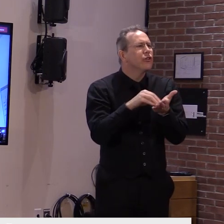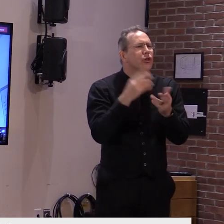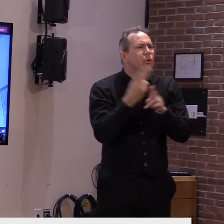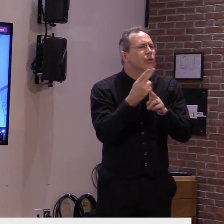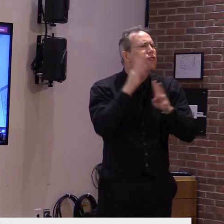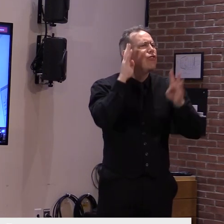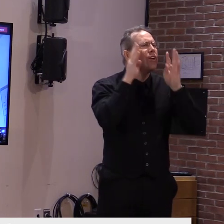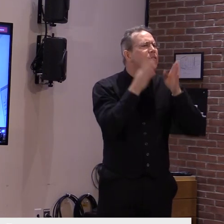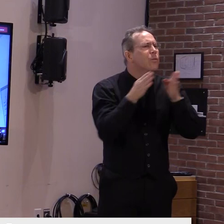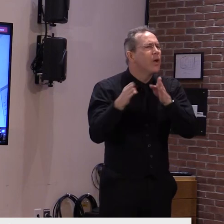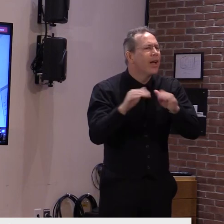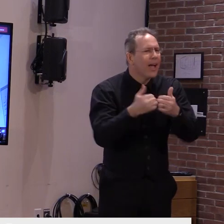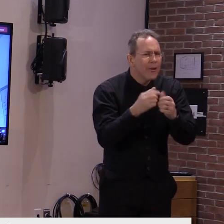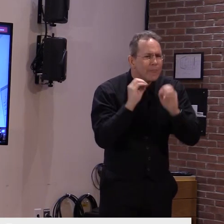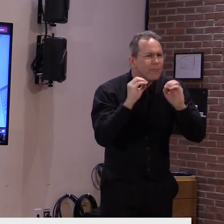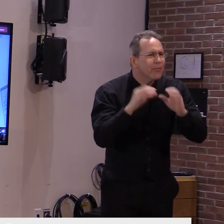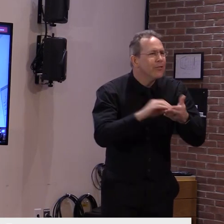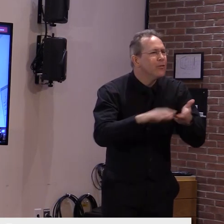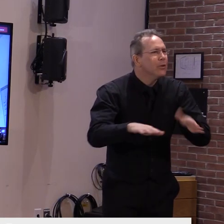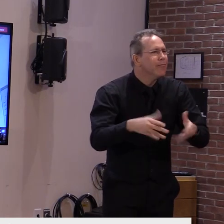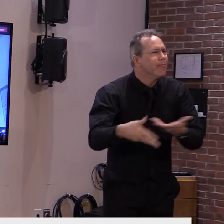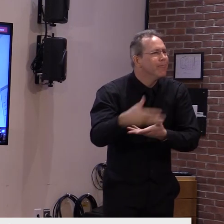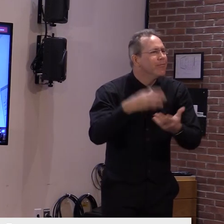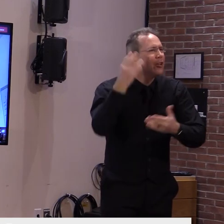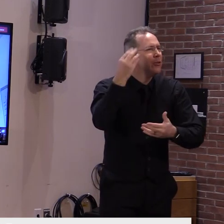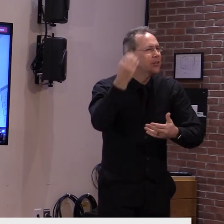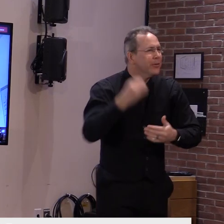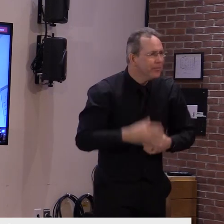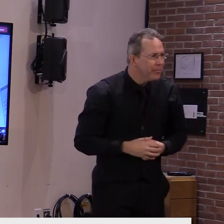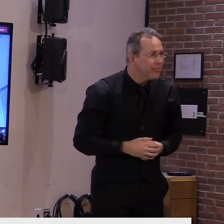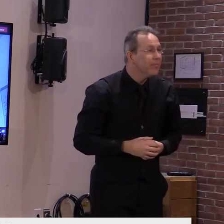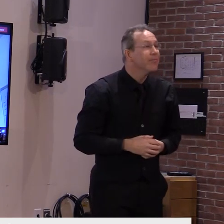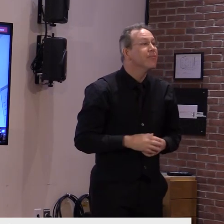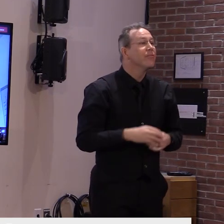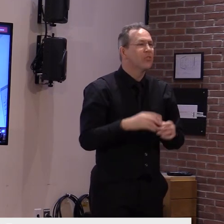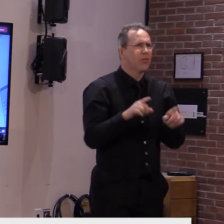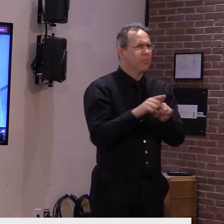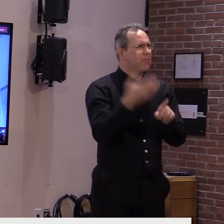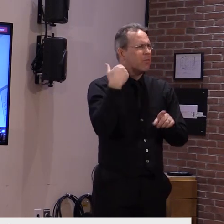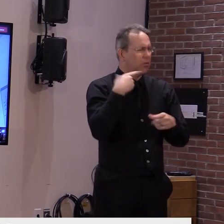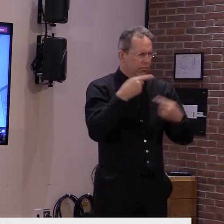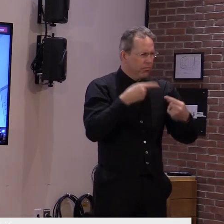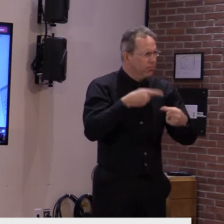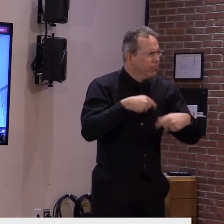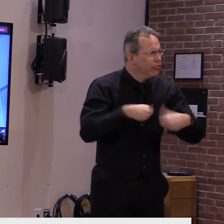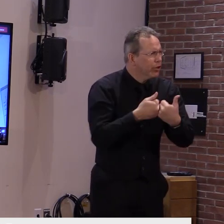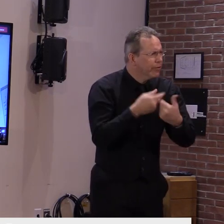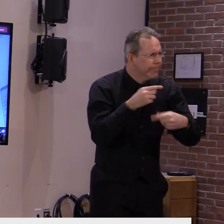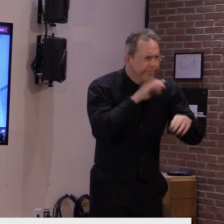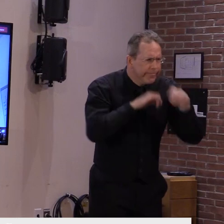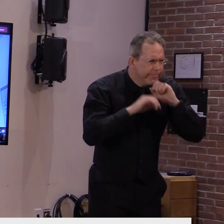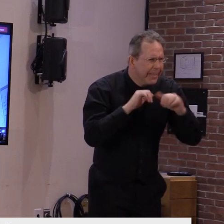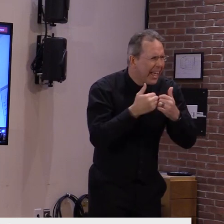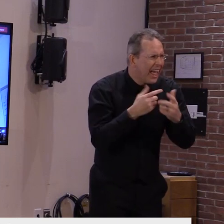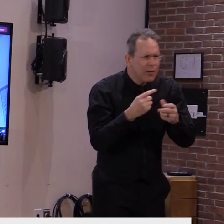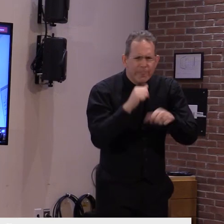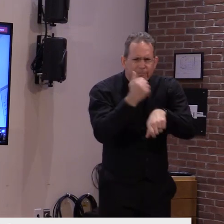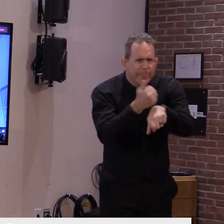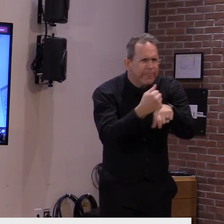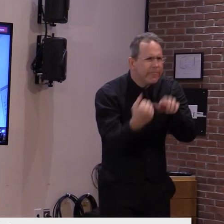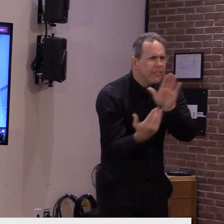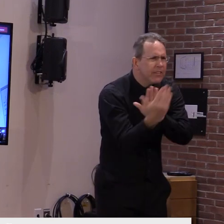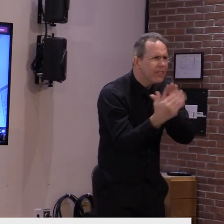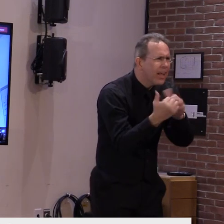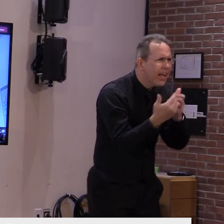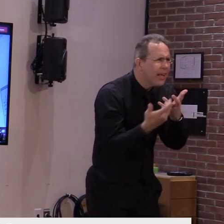very challenging for them to accommodate all their students with the distancing requirements. Students in grades pre-K through 2 were in person 4 days a week, but